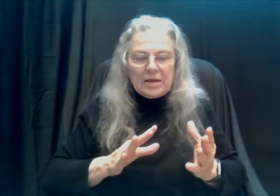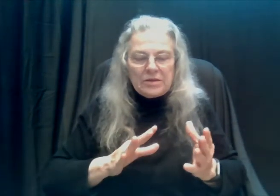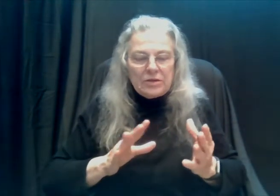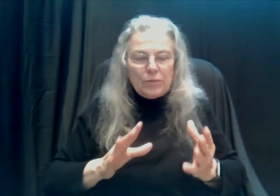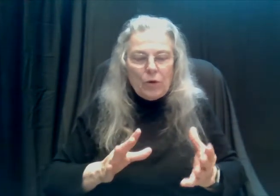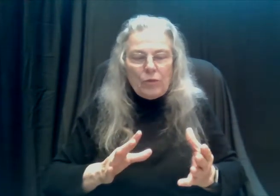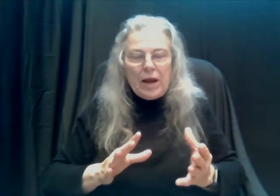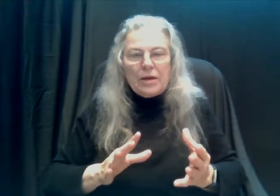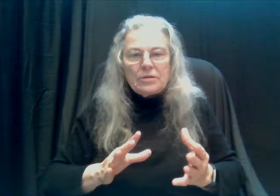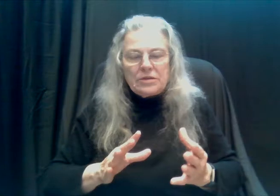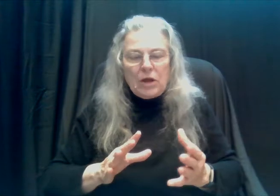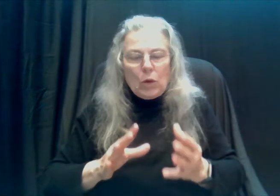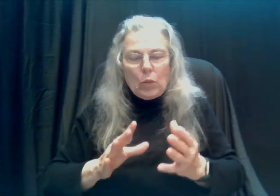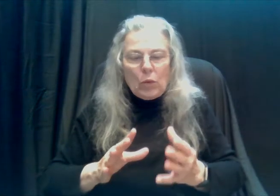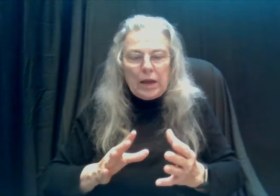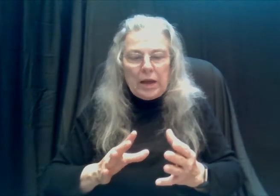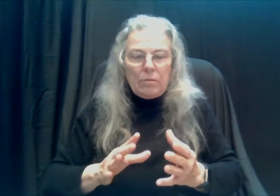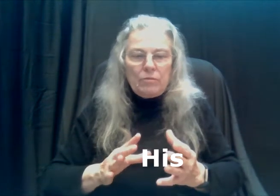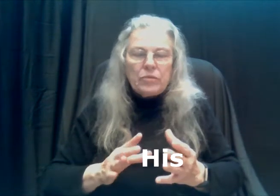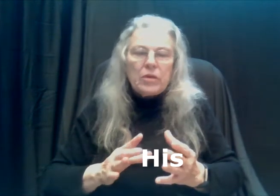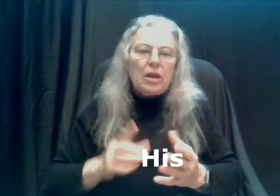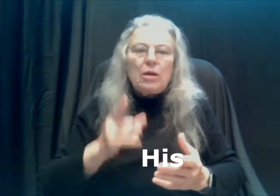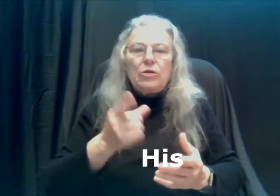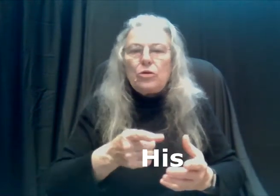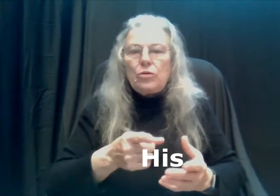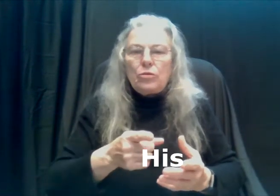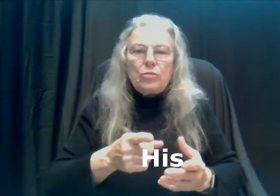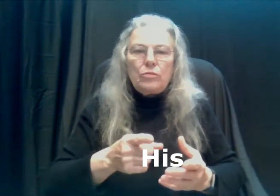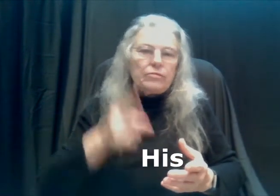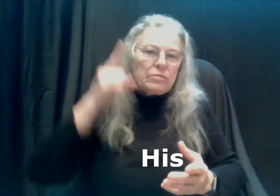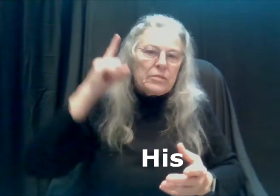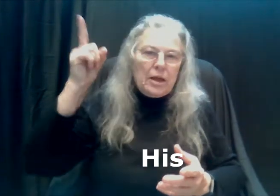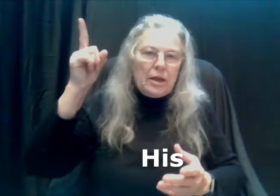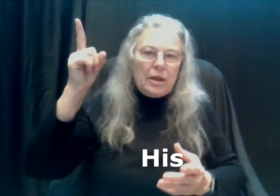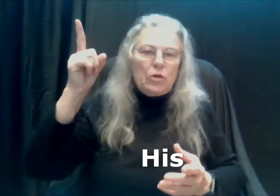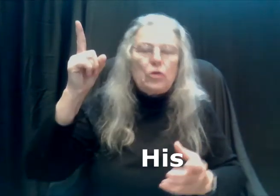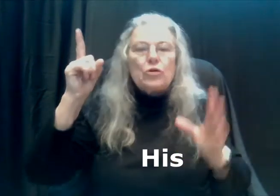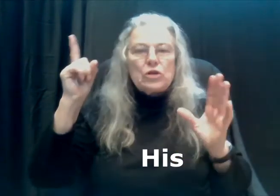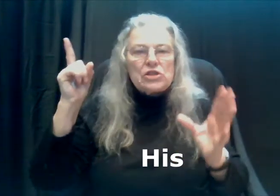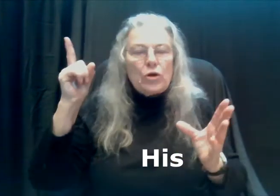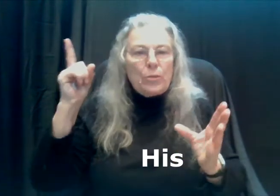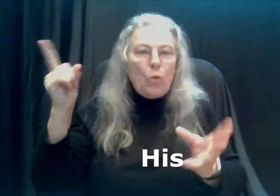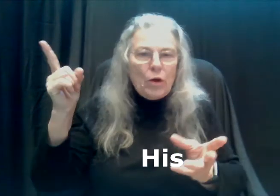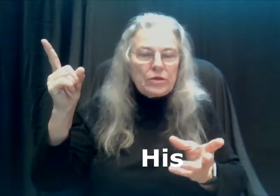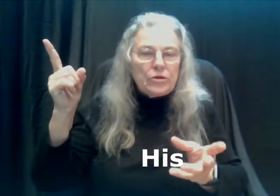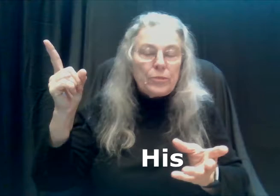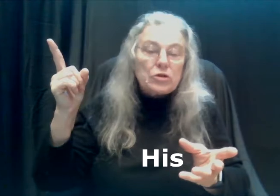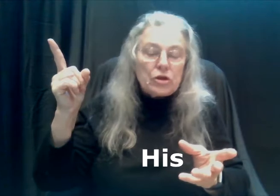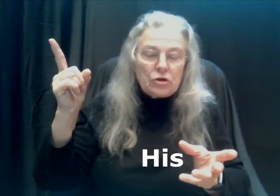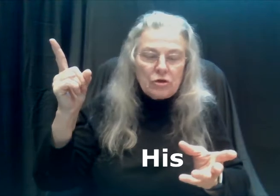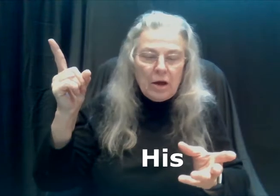the pronouns we, you, he, you're just going to point to the person you're talking